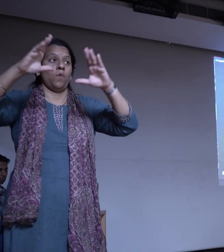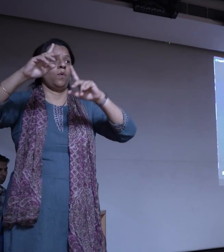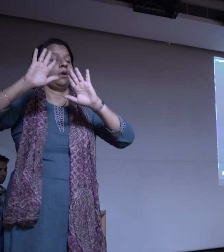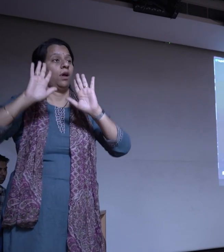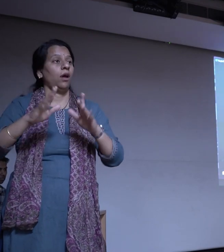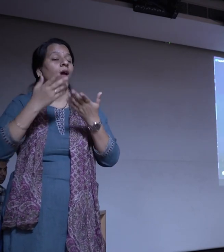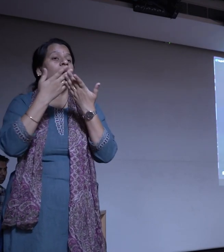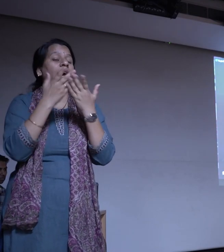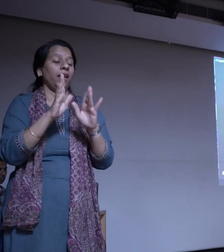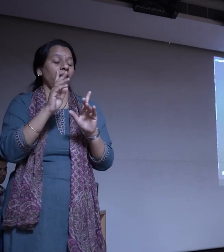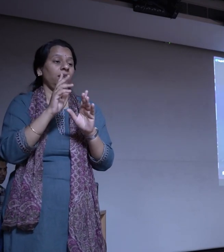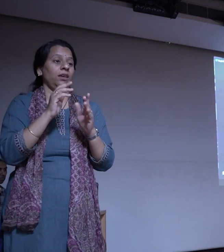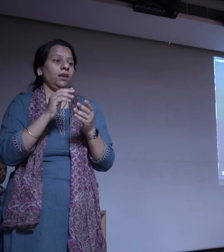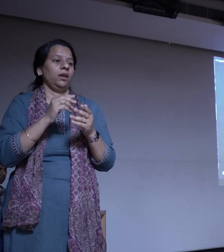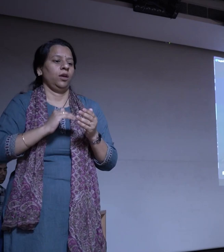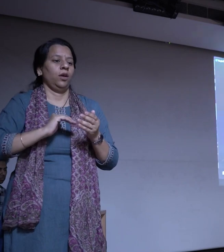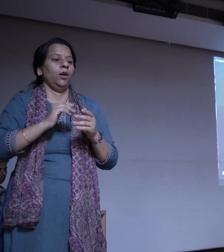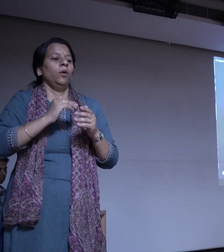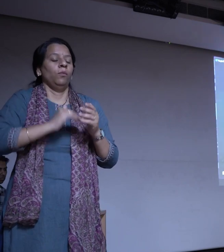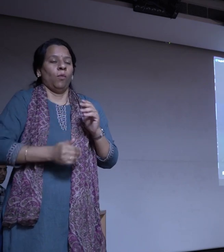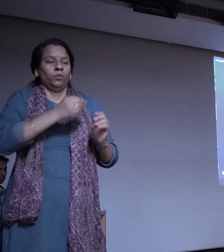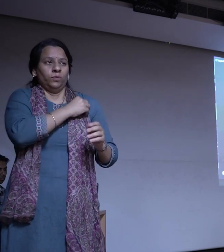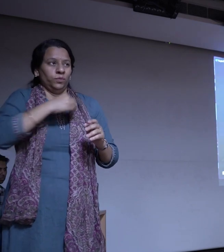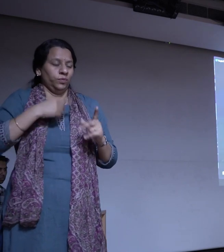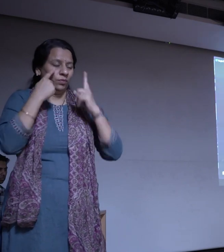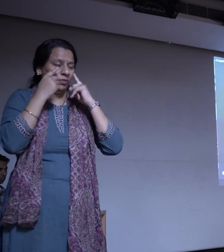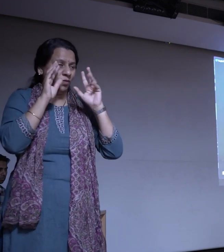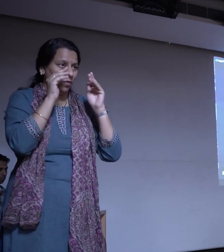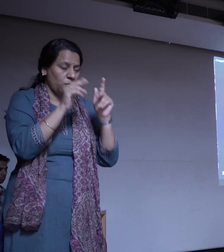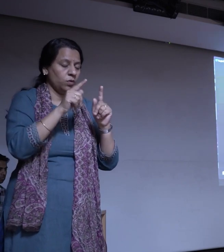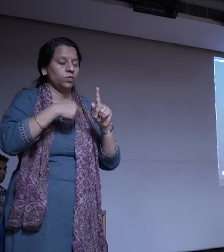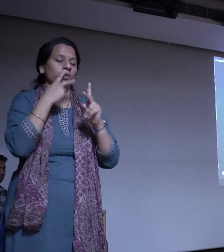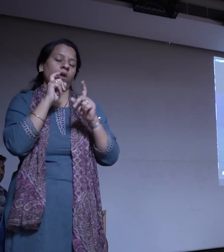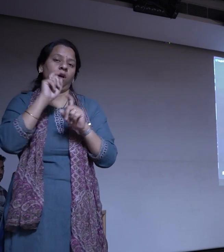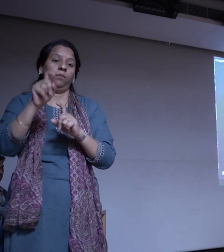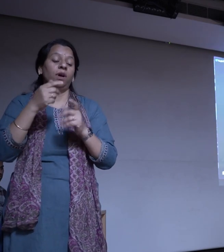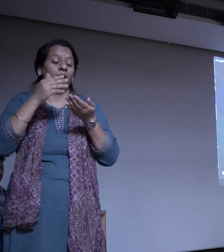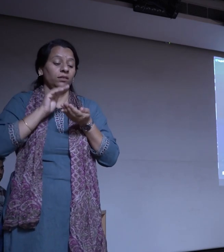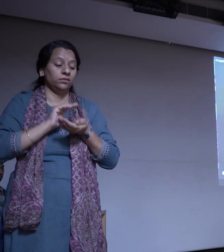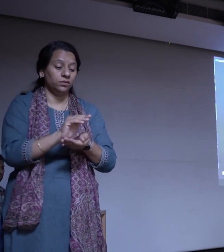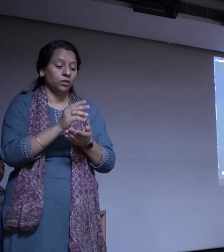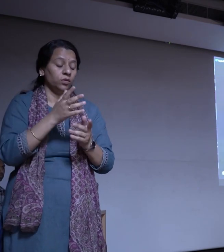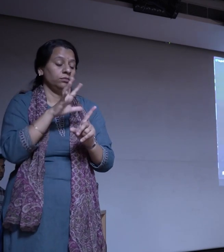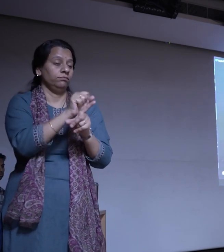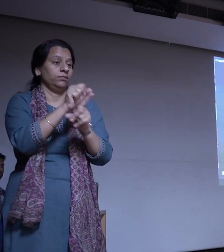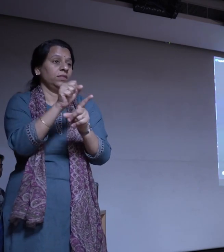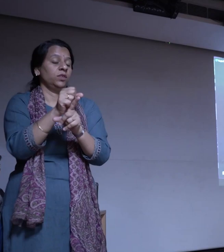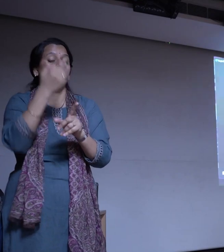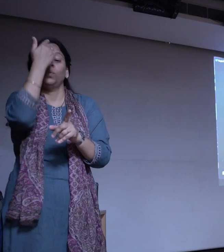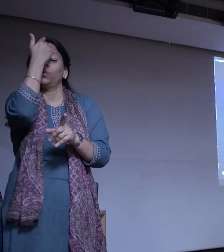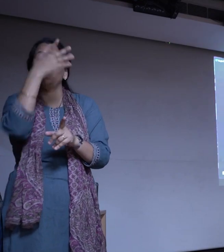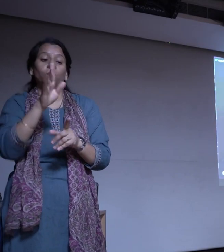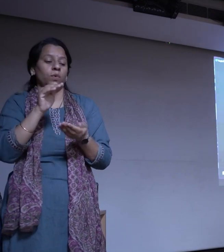radiologist and gynecologist the numbers are going up dramatically early intervention regardless of how rich you